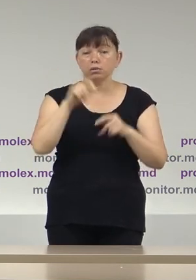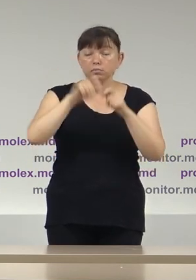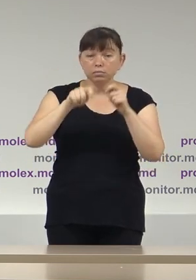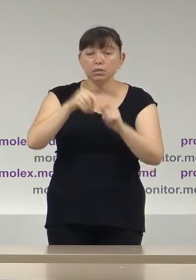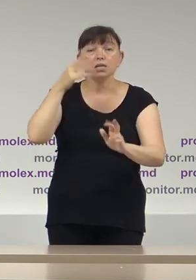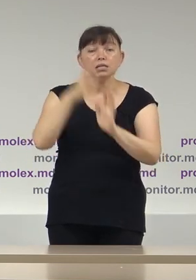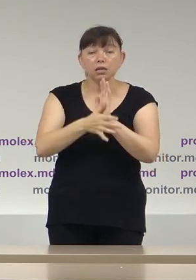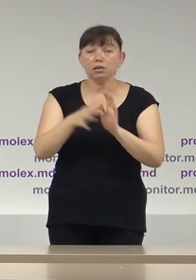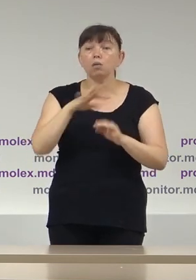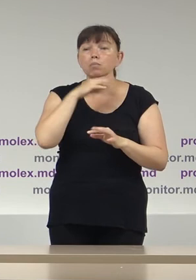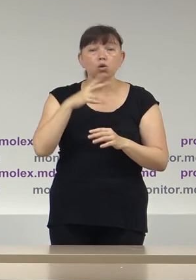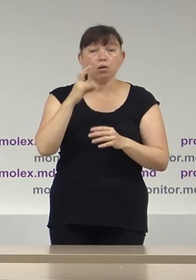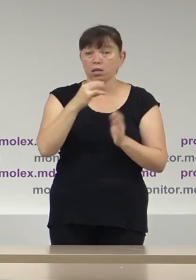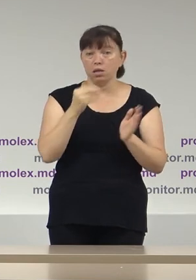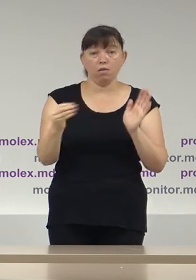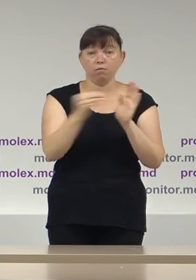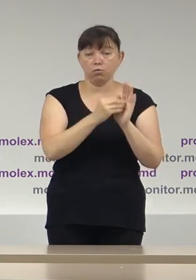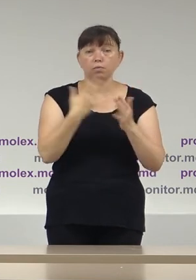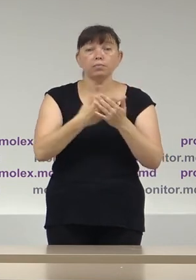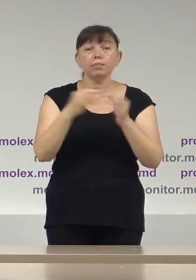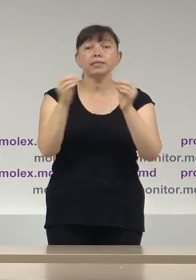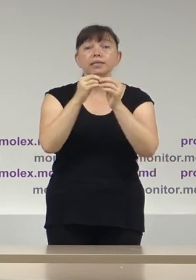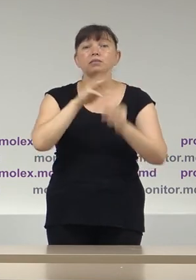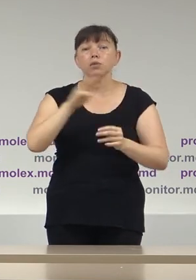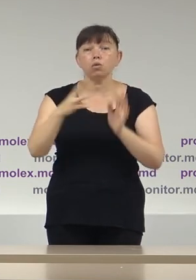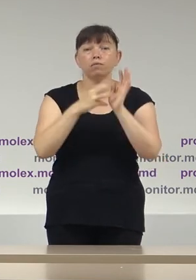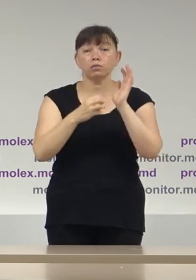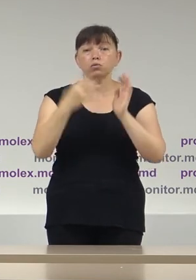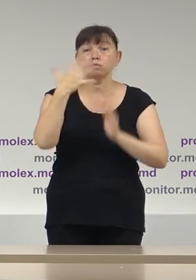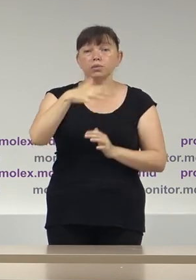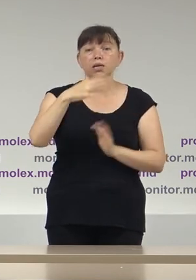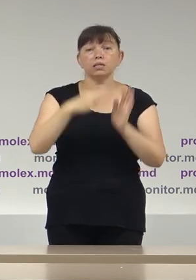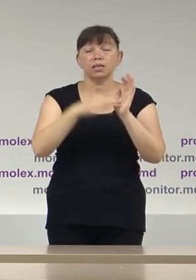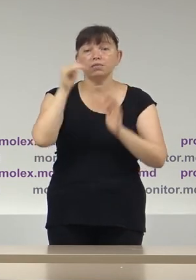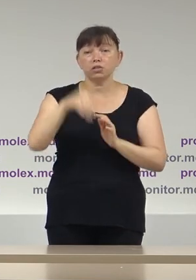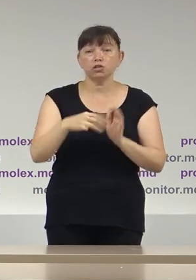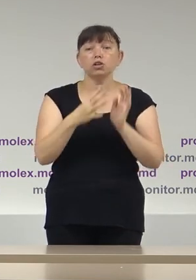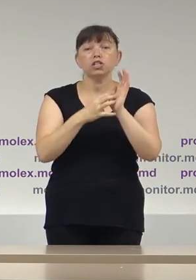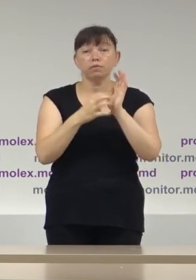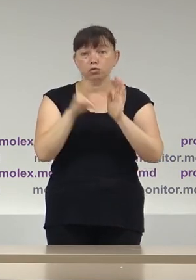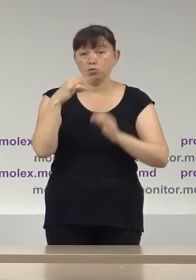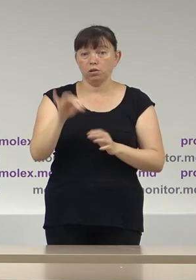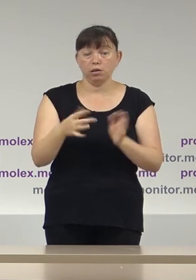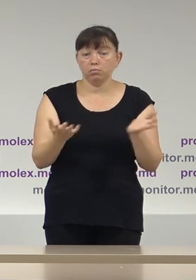of electoral campaign, Promo-LEX estimated unreported expenses of at least